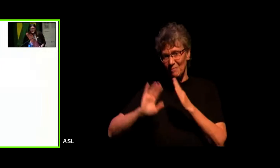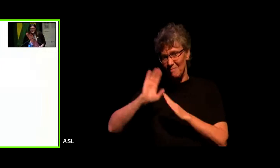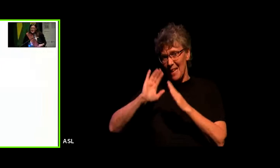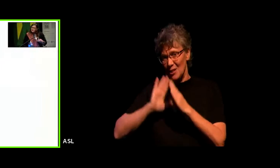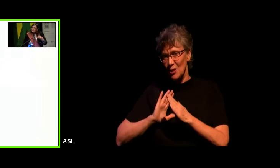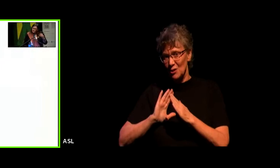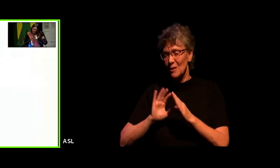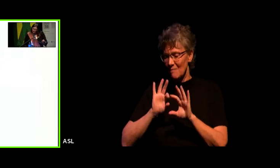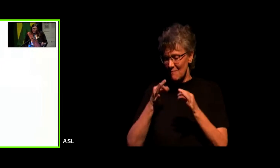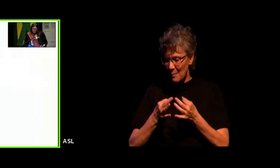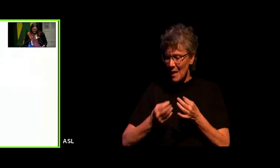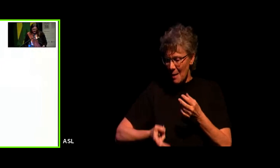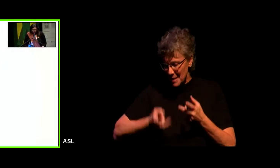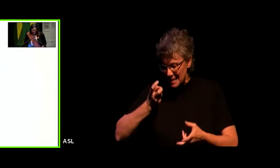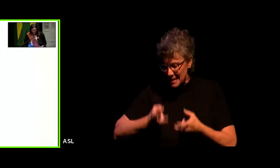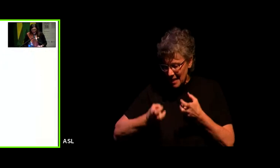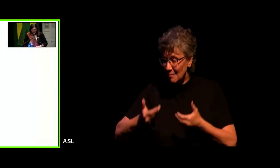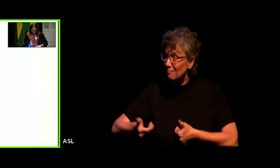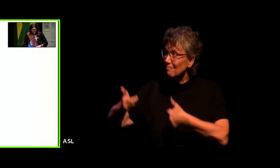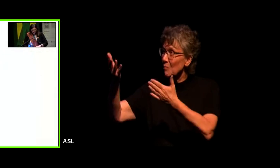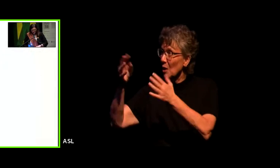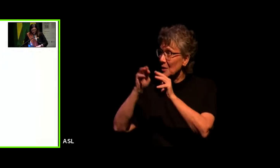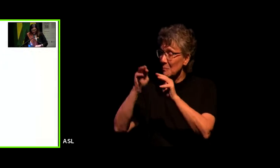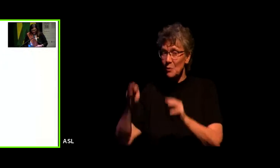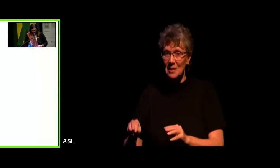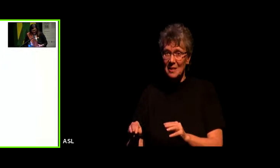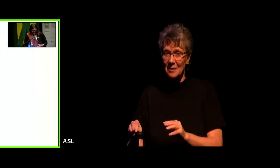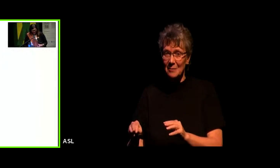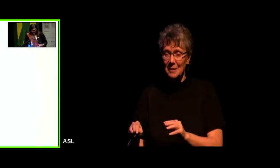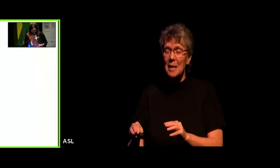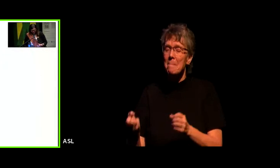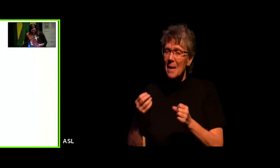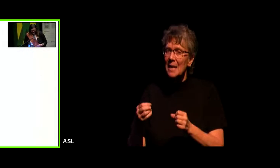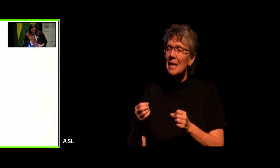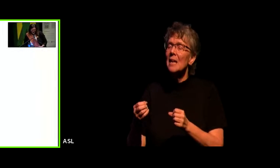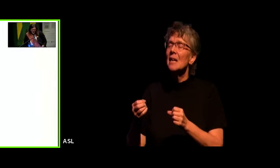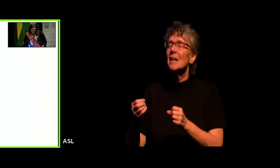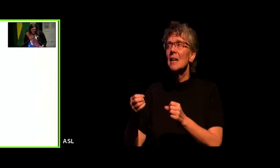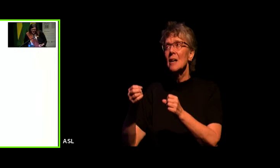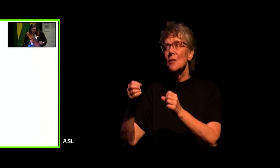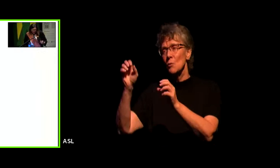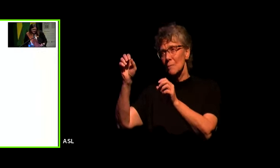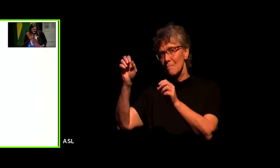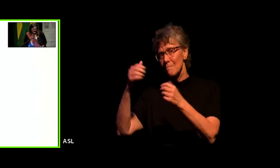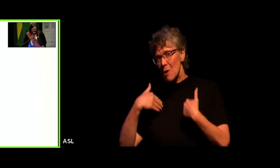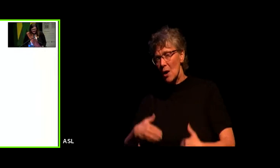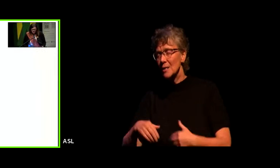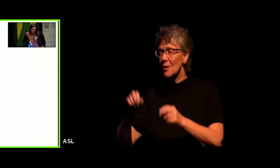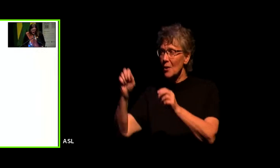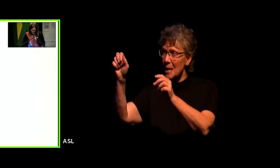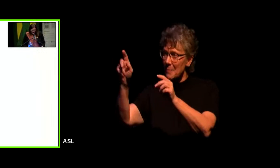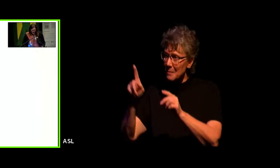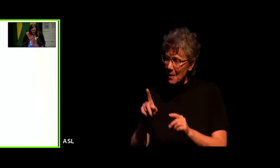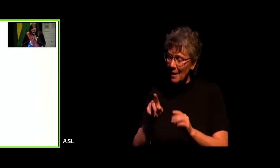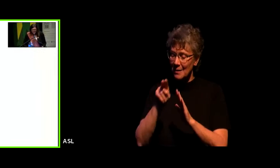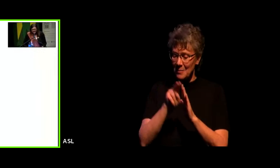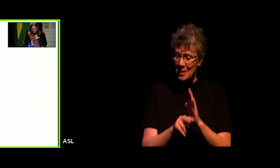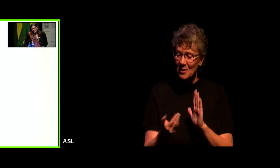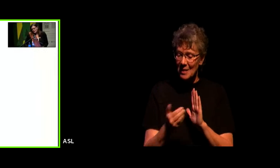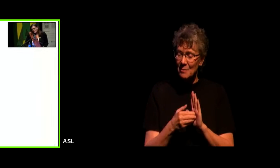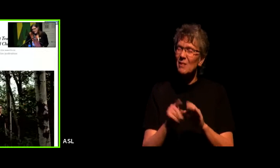universities. And a lot of them are returning home, but it's a long process. And of course, I can't not talk at